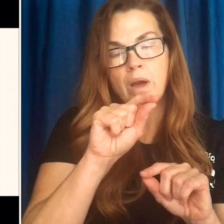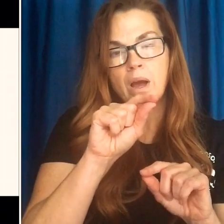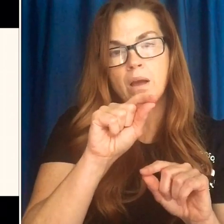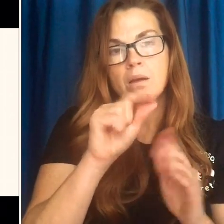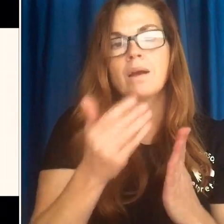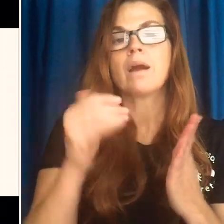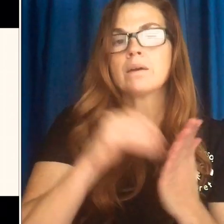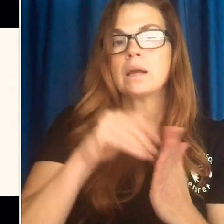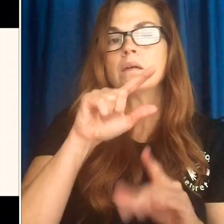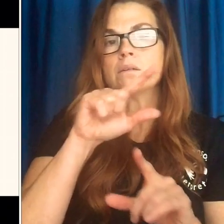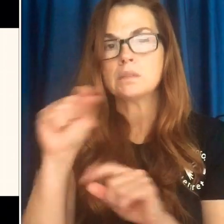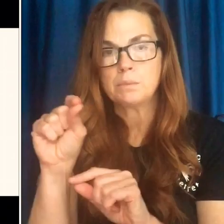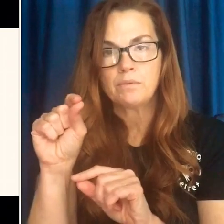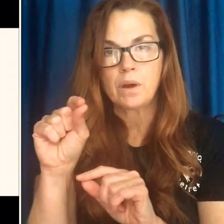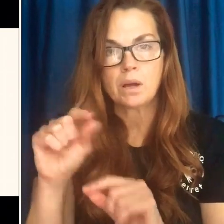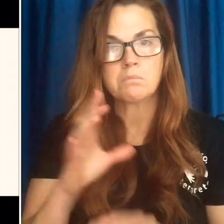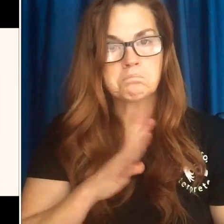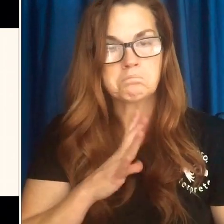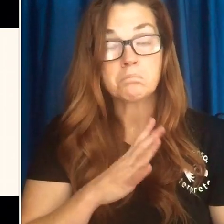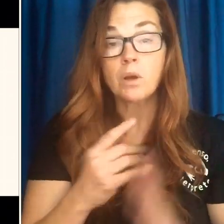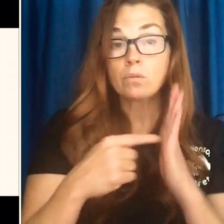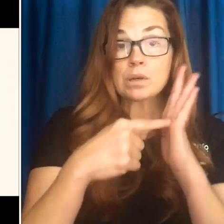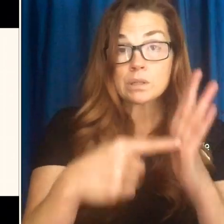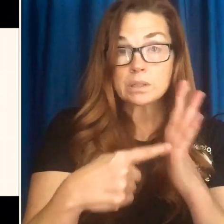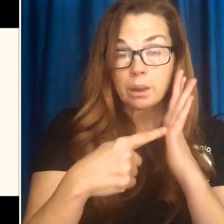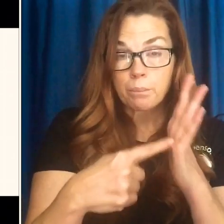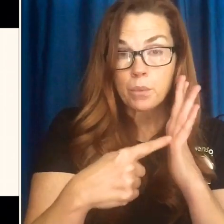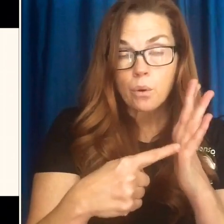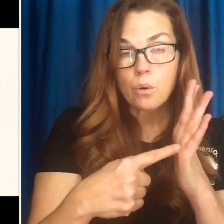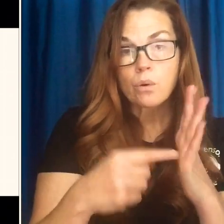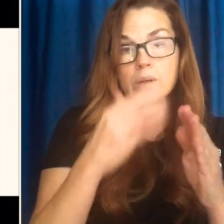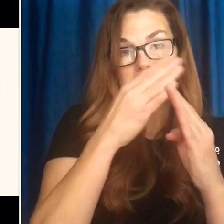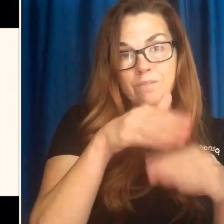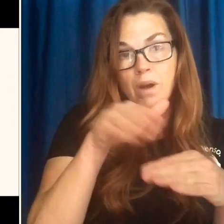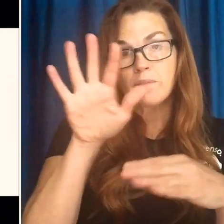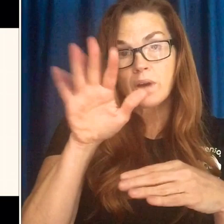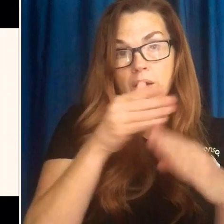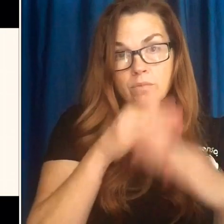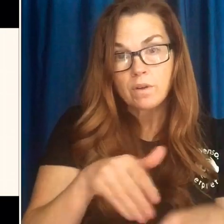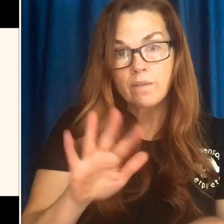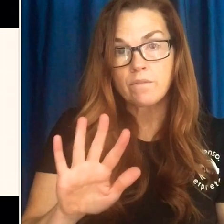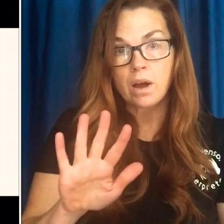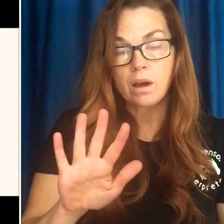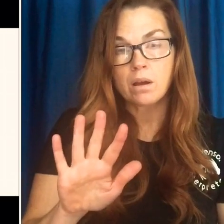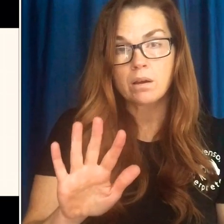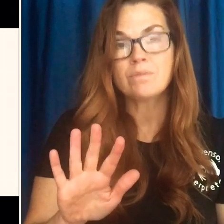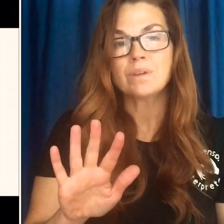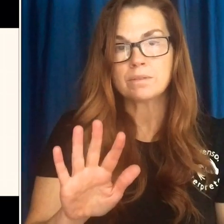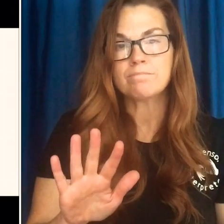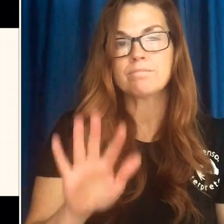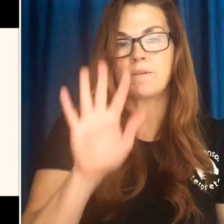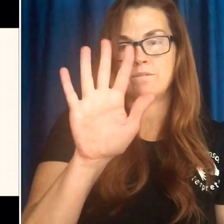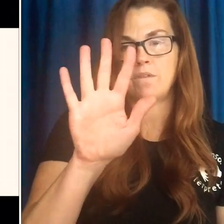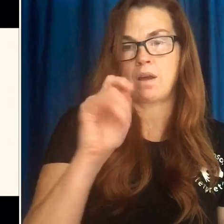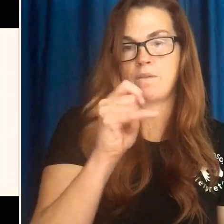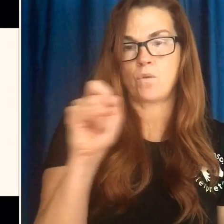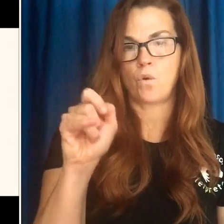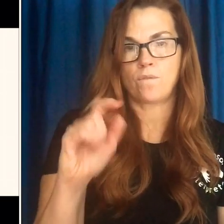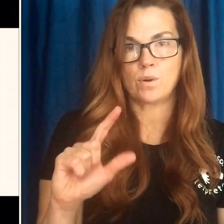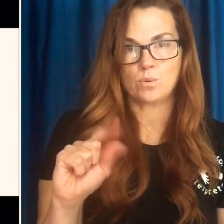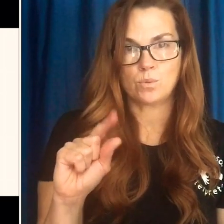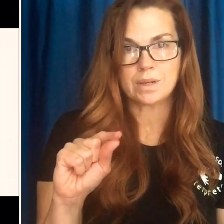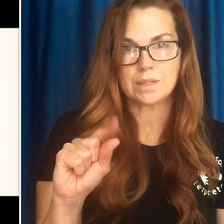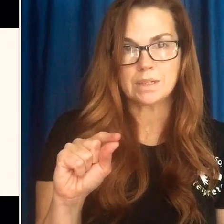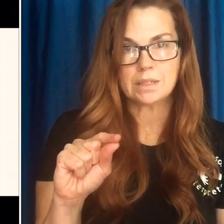example, if I simplify by 5, I'm going to end up with 5 over 20, which can still